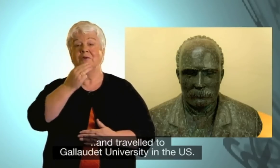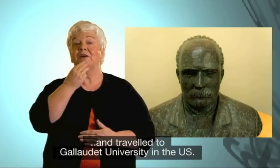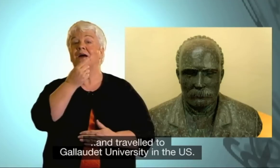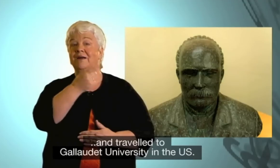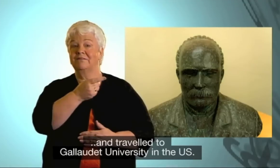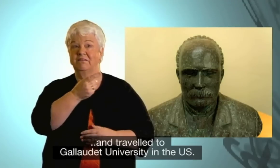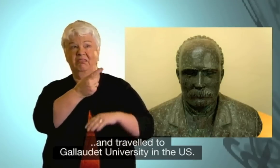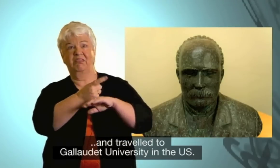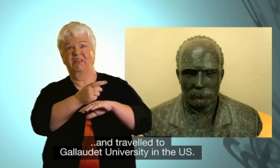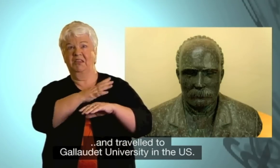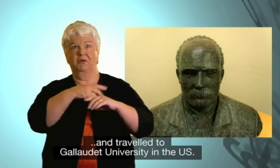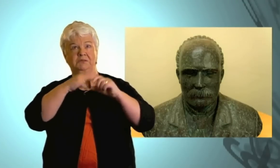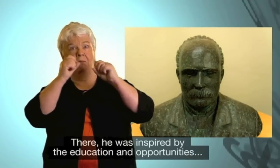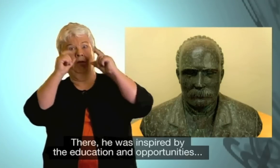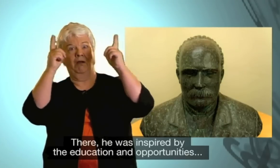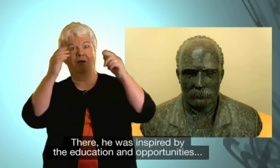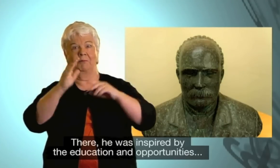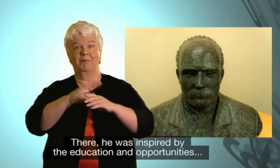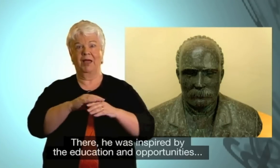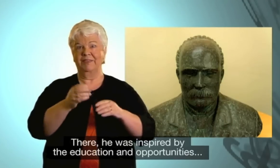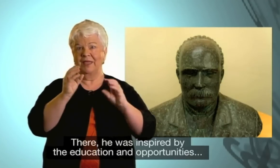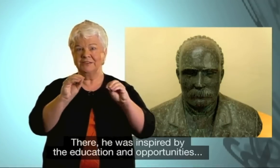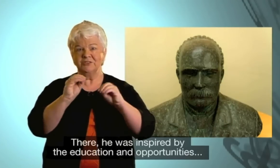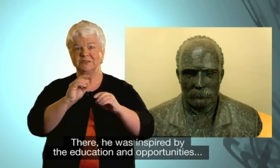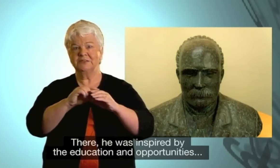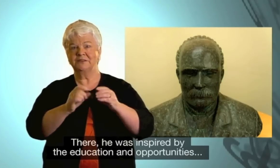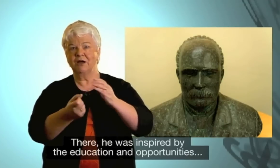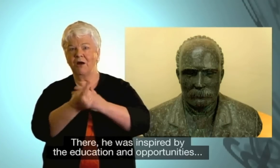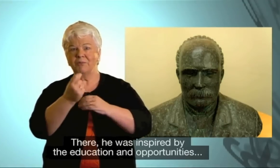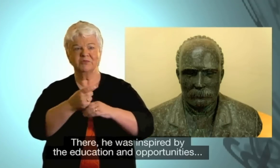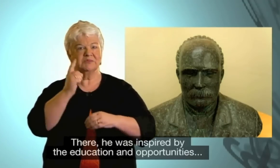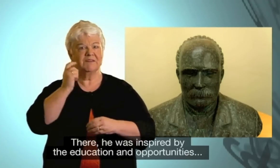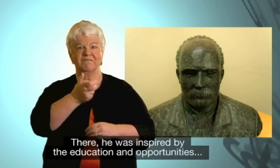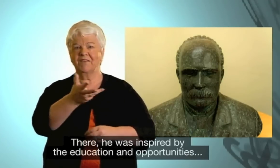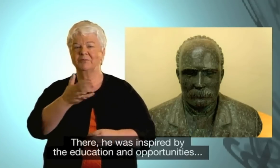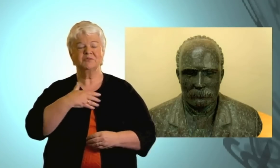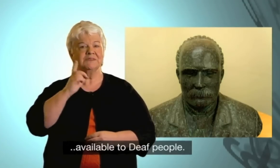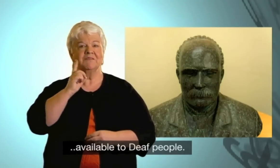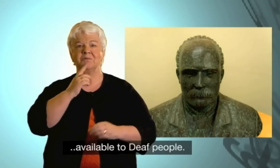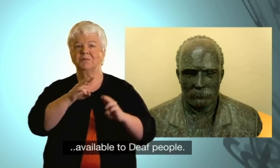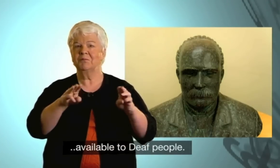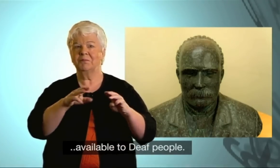US. There he was inspired by the education and opportunities available to deaf